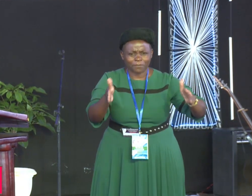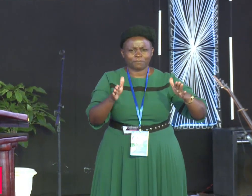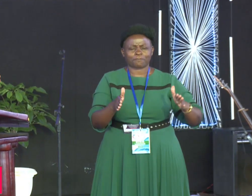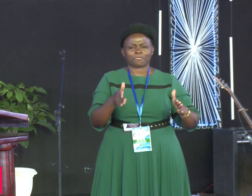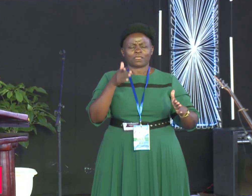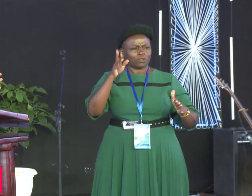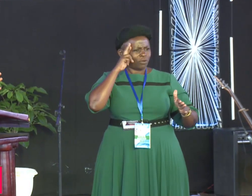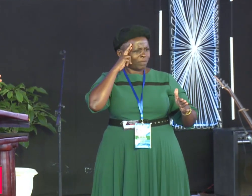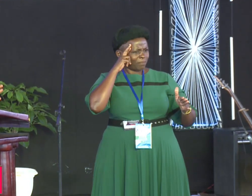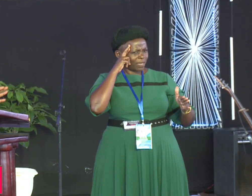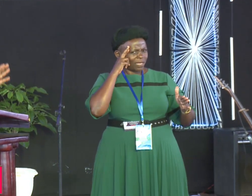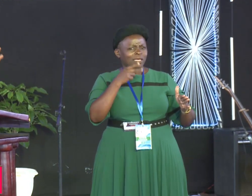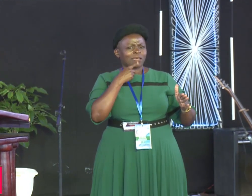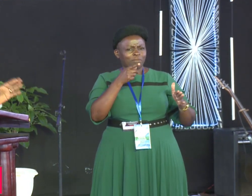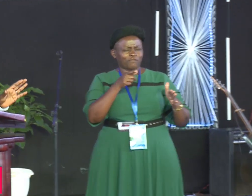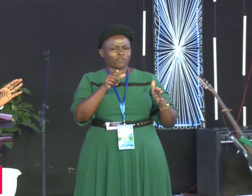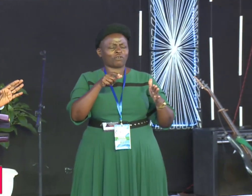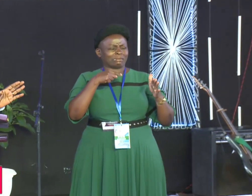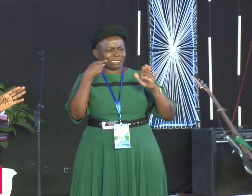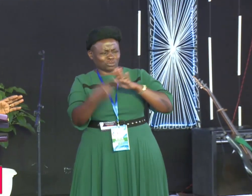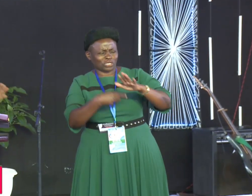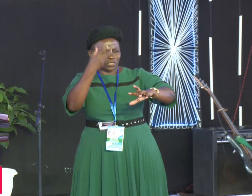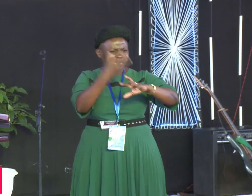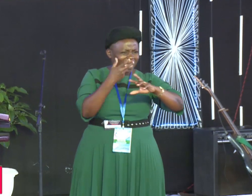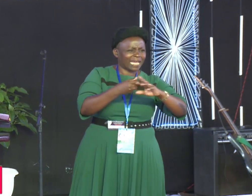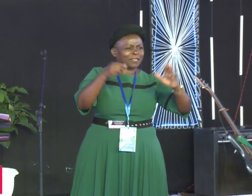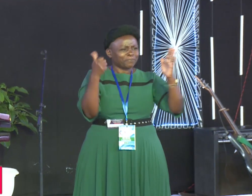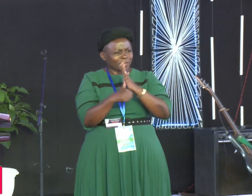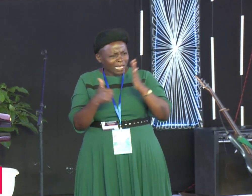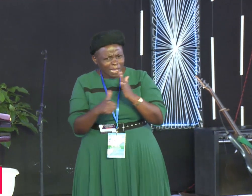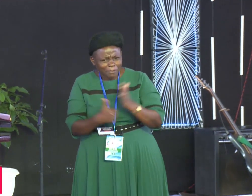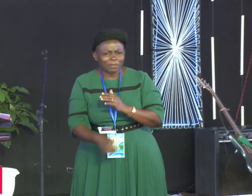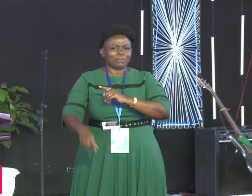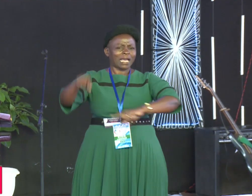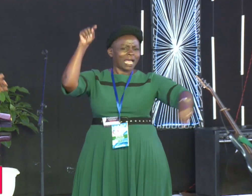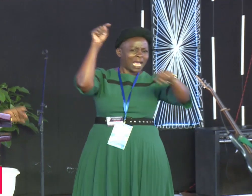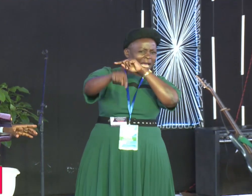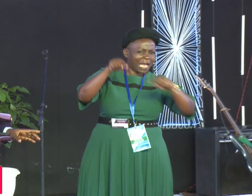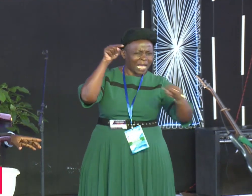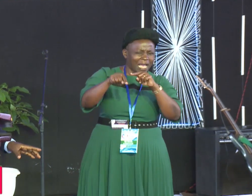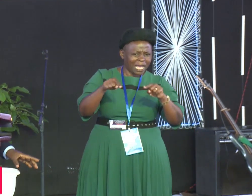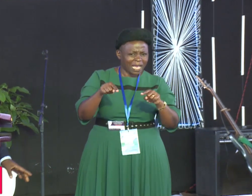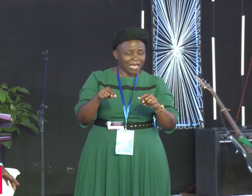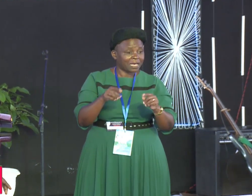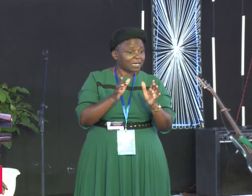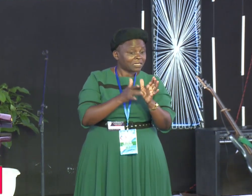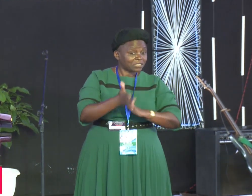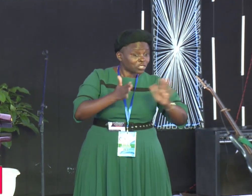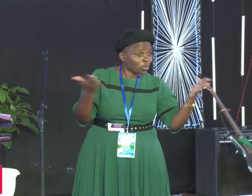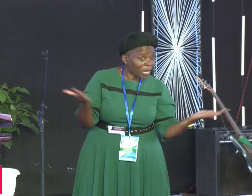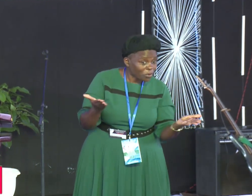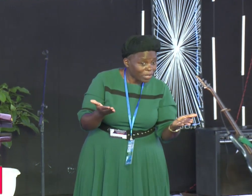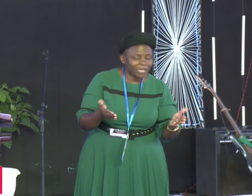situation. So put that under the column of circumstances or situation. Her situations. Where was Mary? At the feet